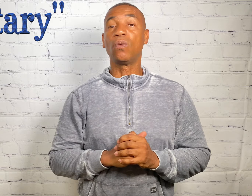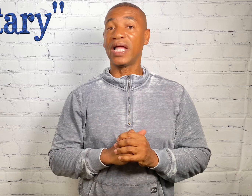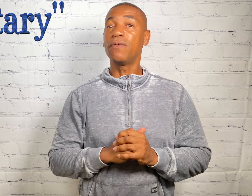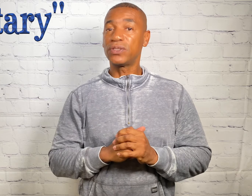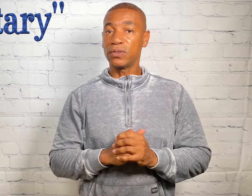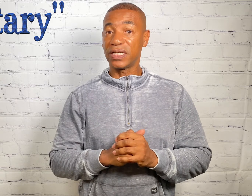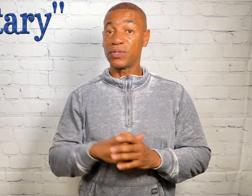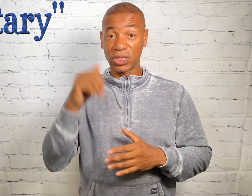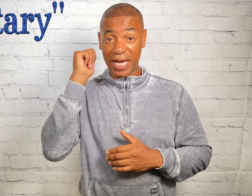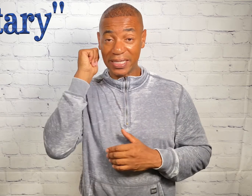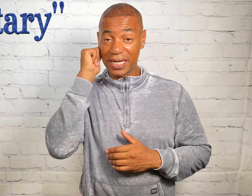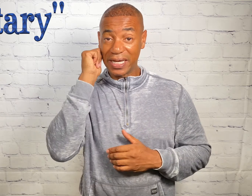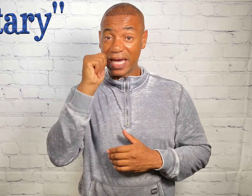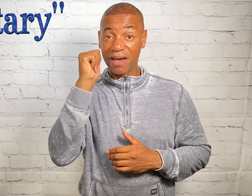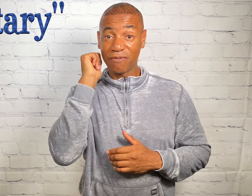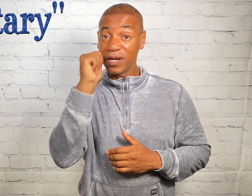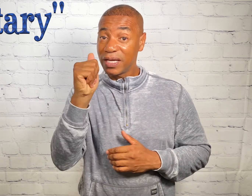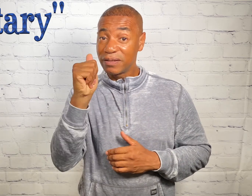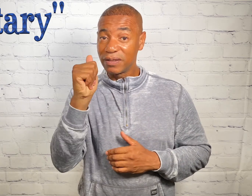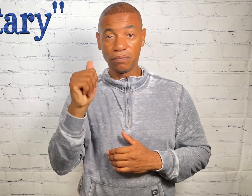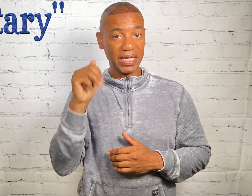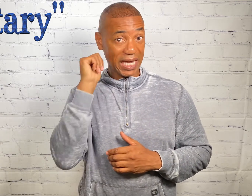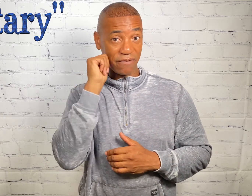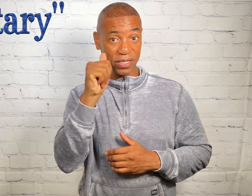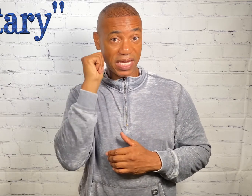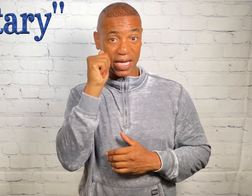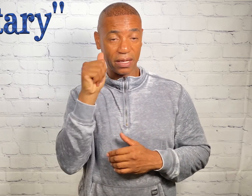I would do is I would sign every, meaning every day.